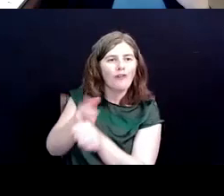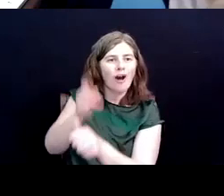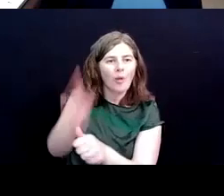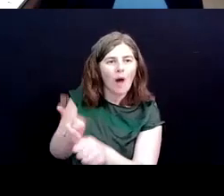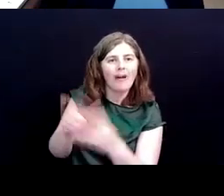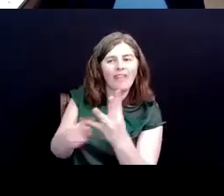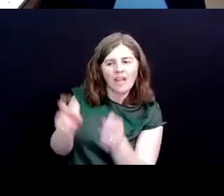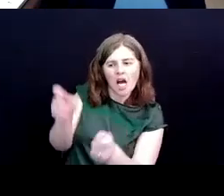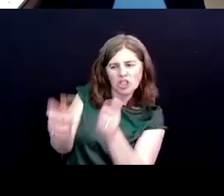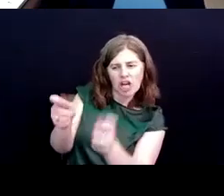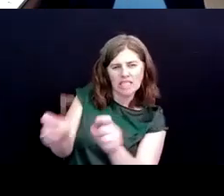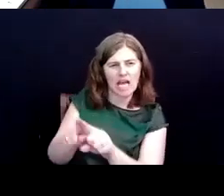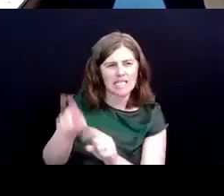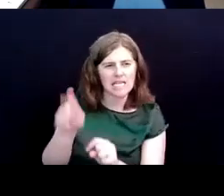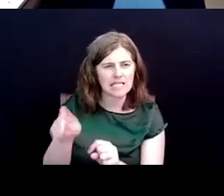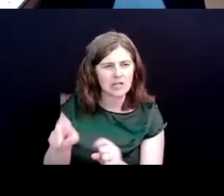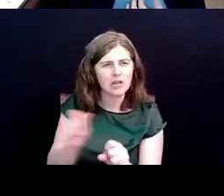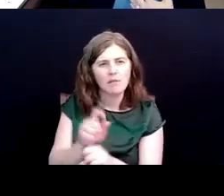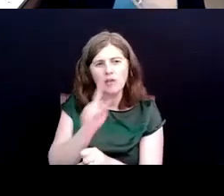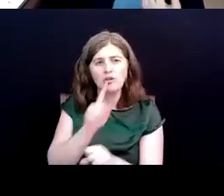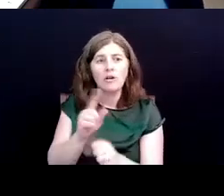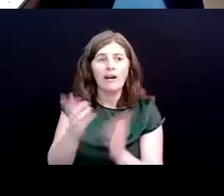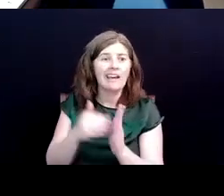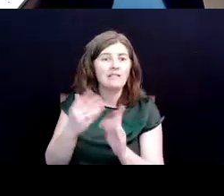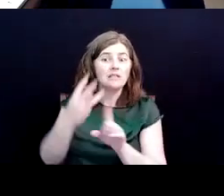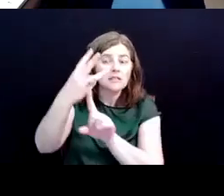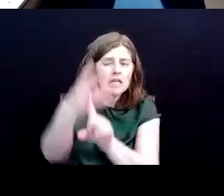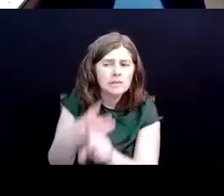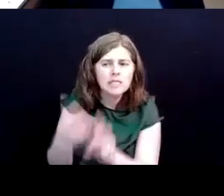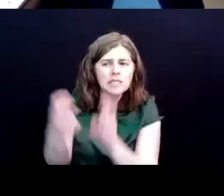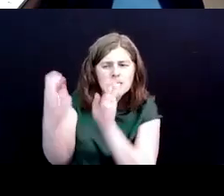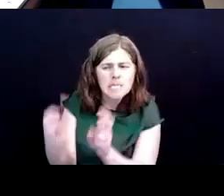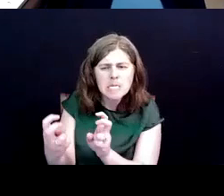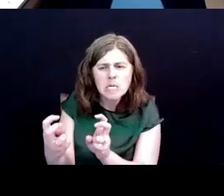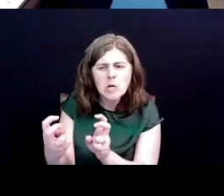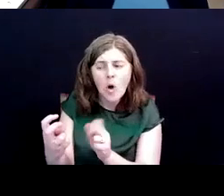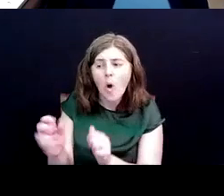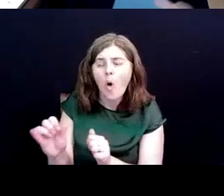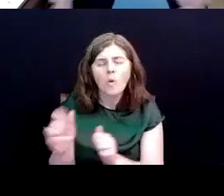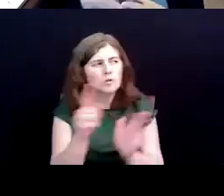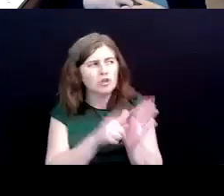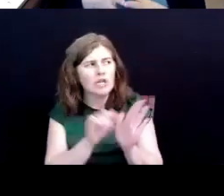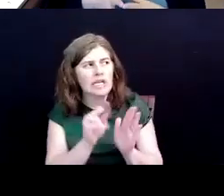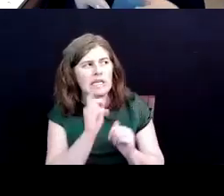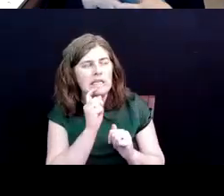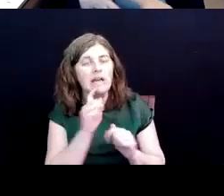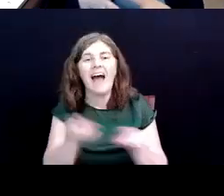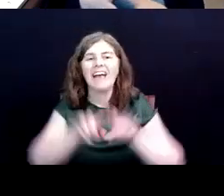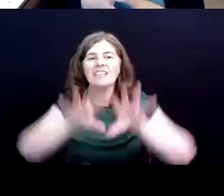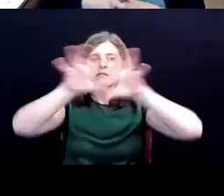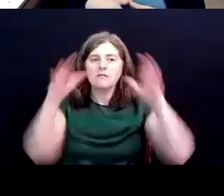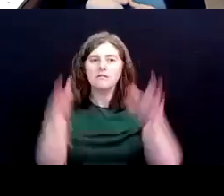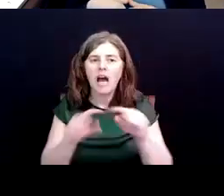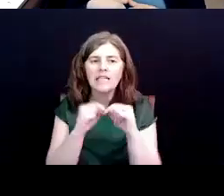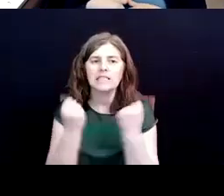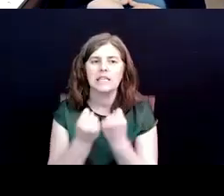it accordingly, so that the family's not 6 months down the road being like, oh, I was supposed to check in. It's a team, right? So it's always bringing